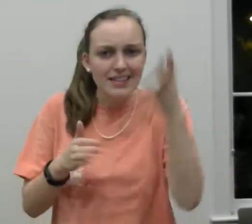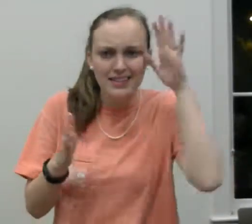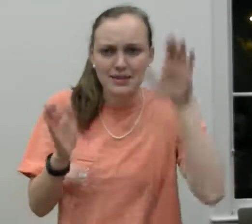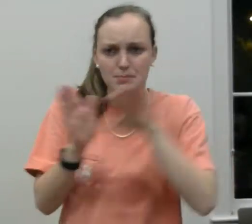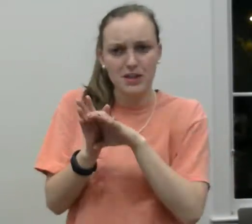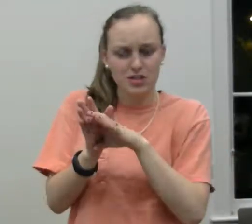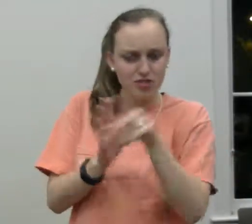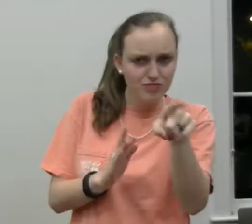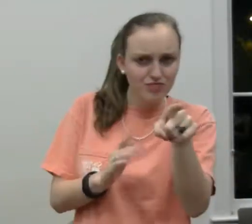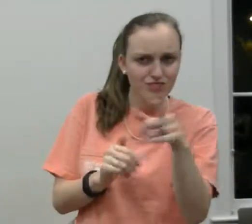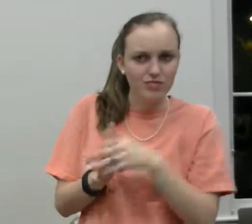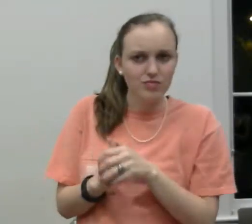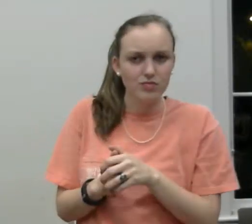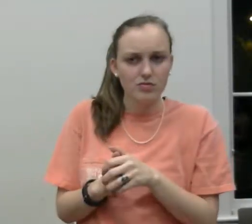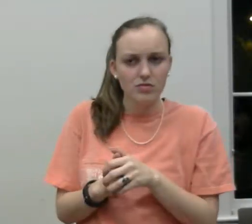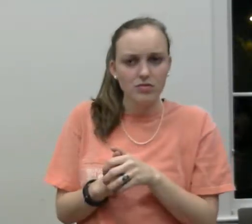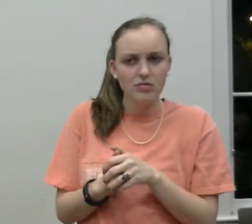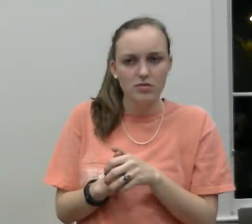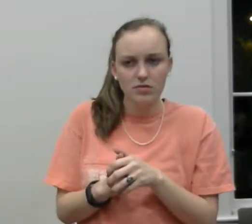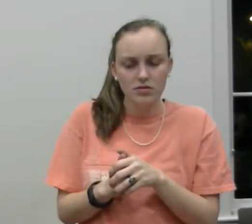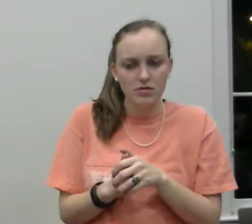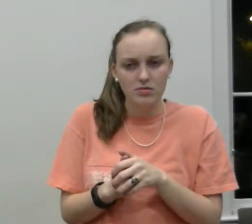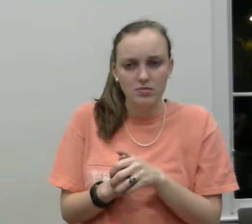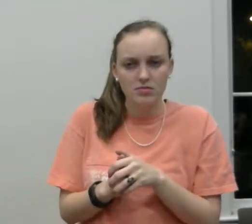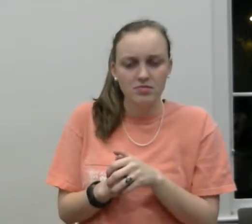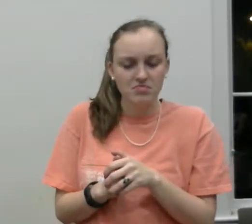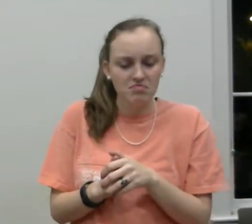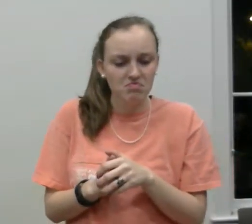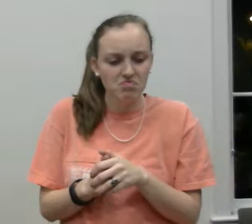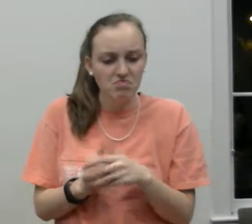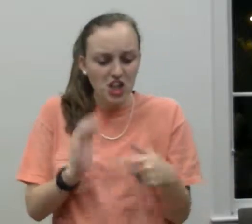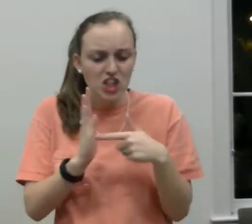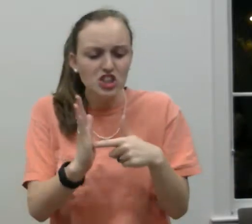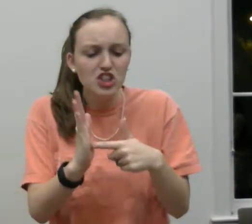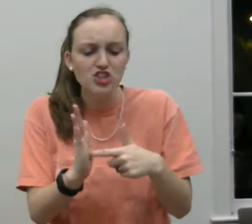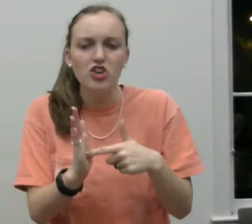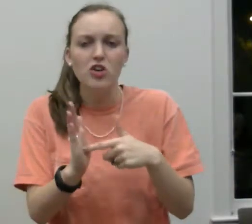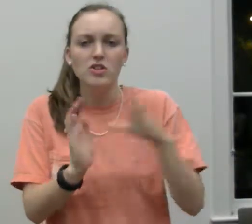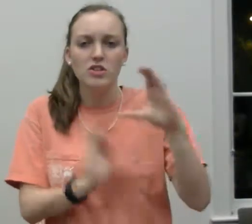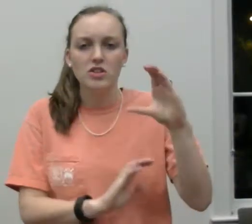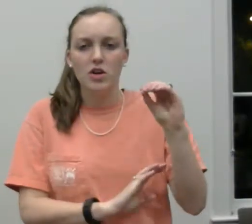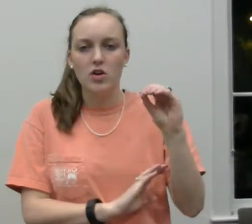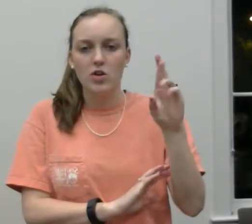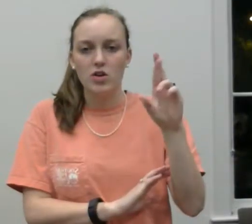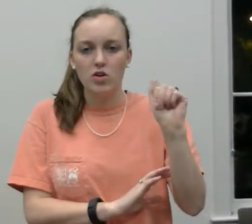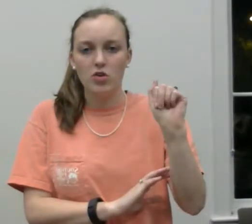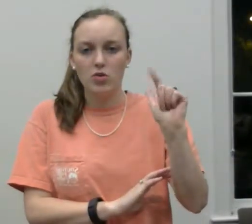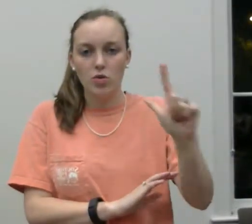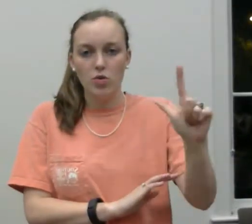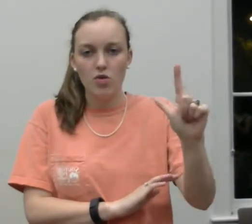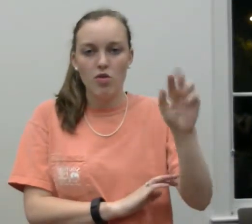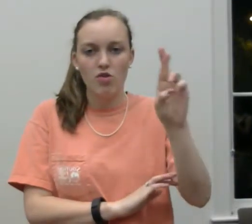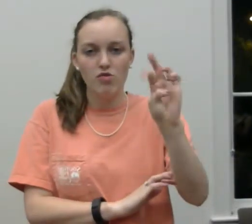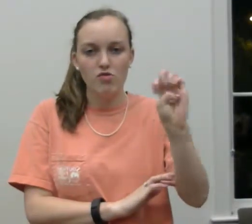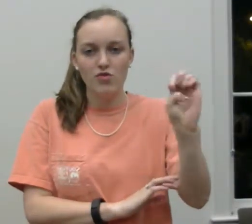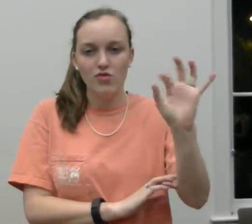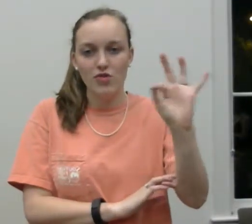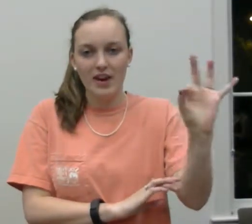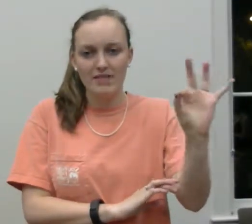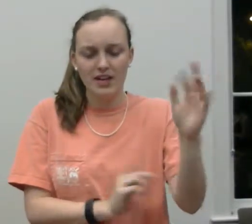and this picture is going to represent a coral reef. And here I have this fish and the sea turtle, and you all know that